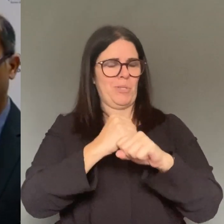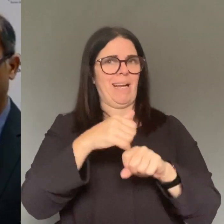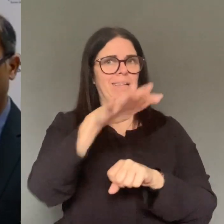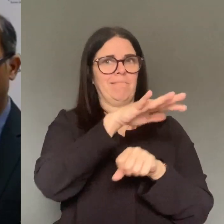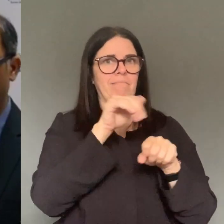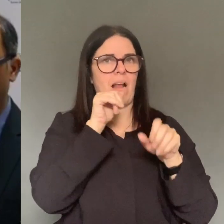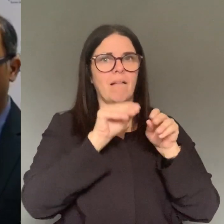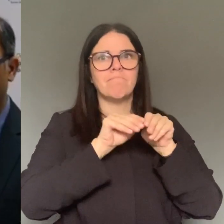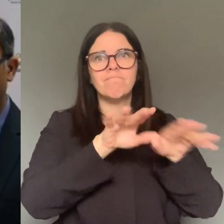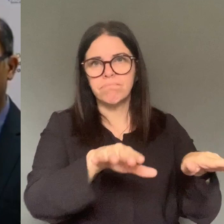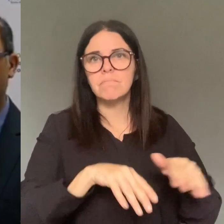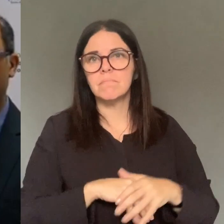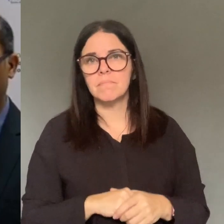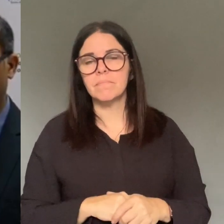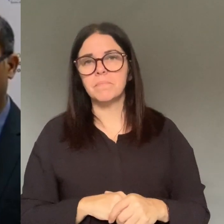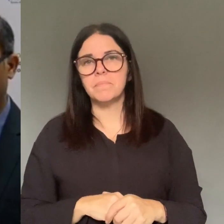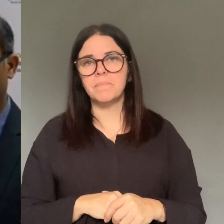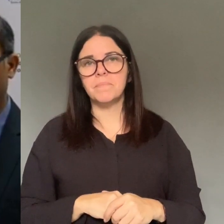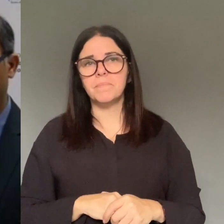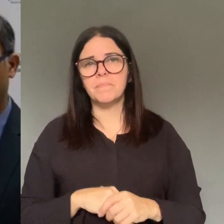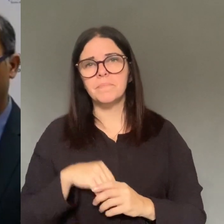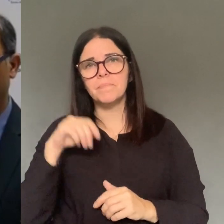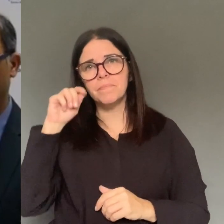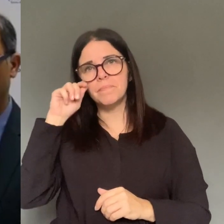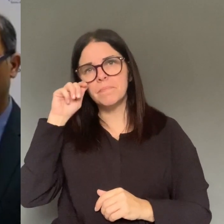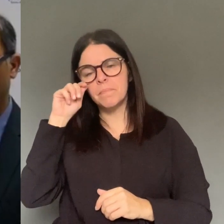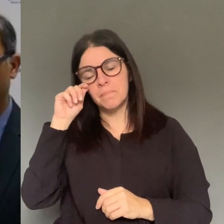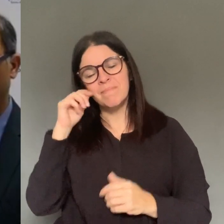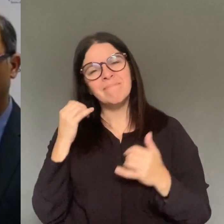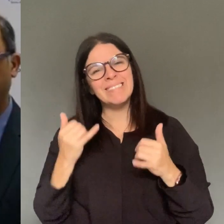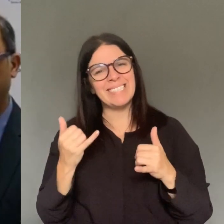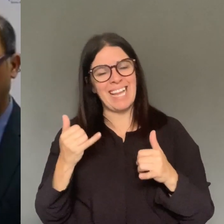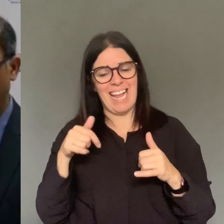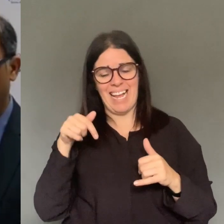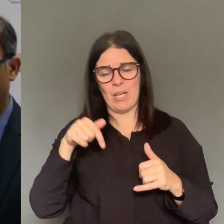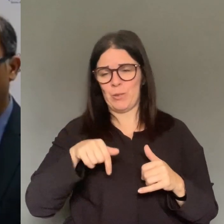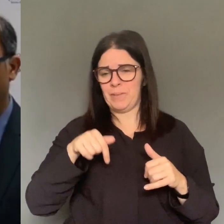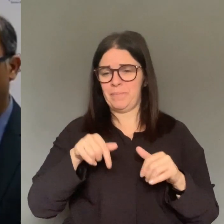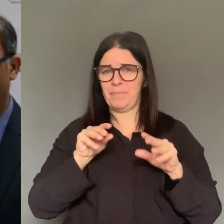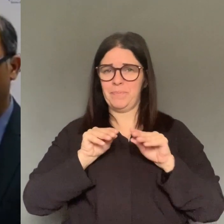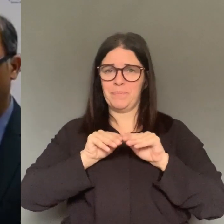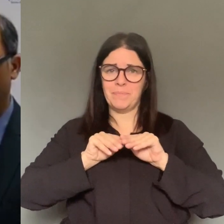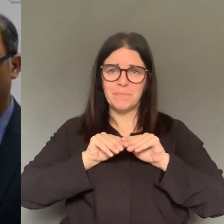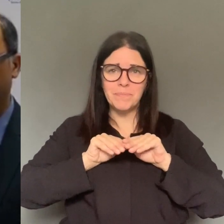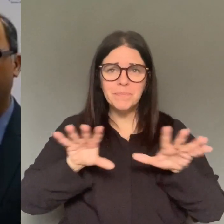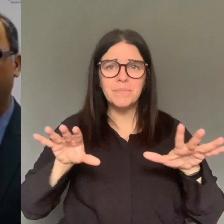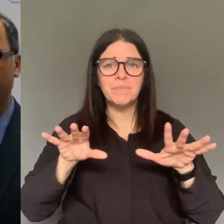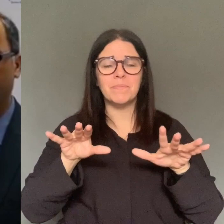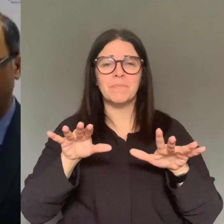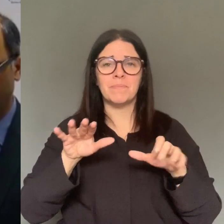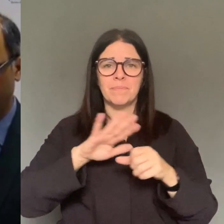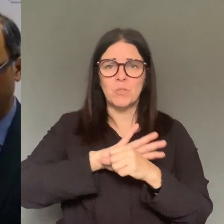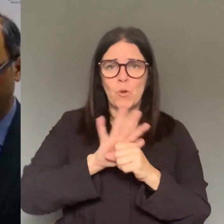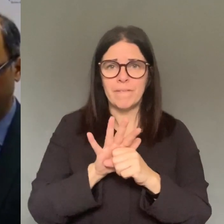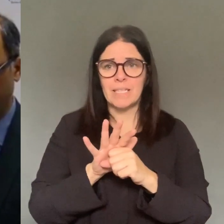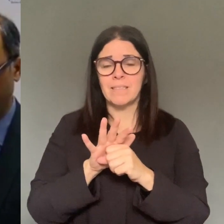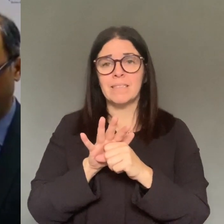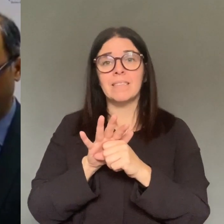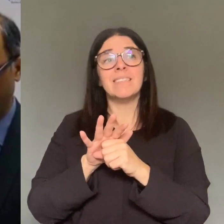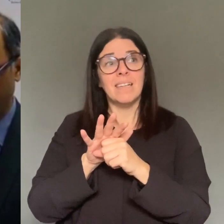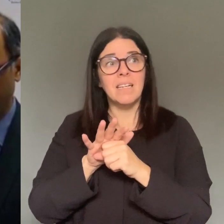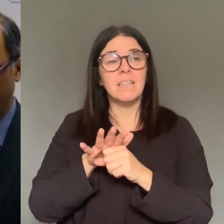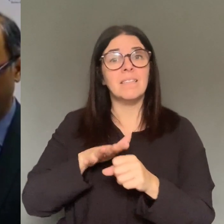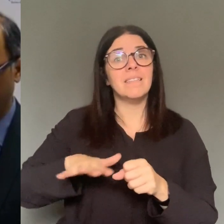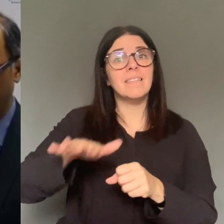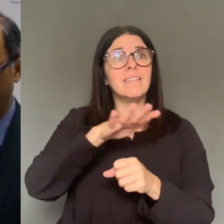symptoms. We must continue all these measures to contain these outbreaks quickly and prevent other outbreaks from happening in the first place.